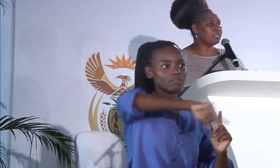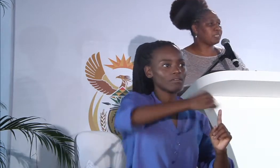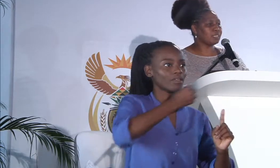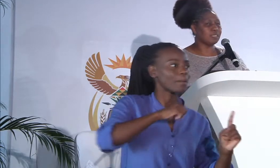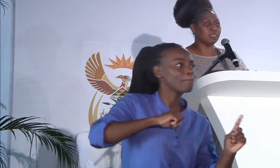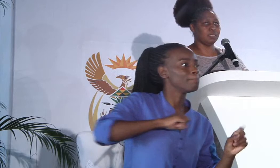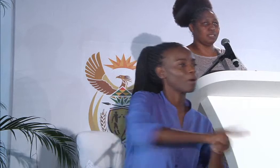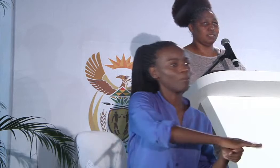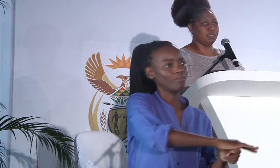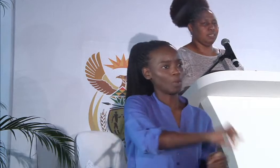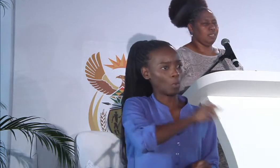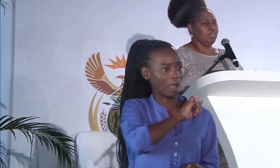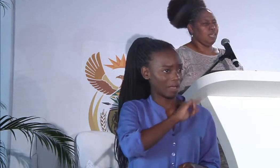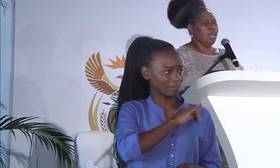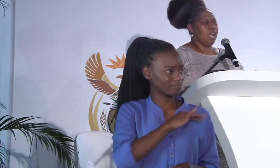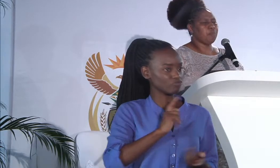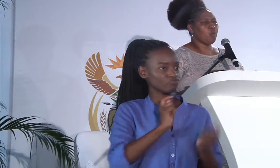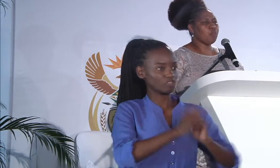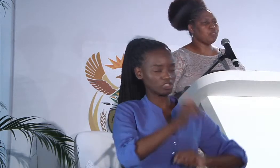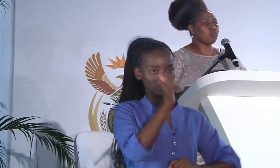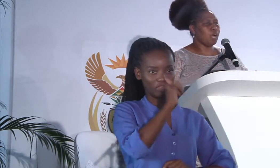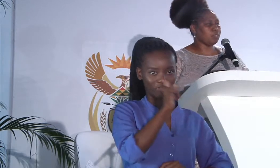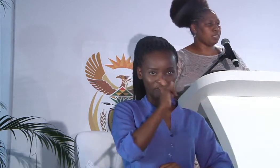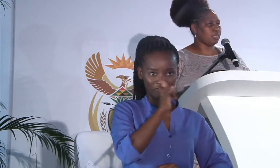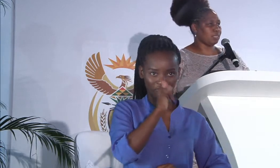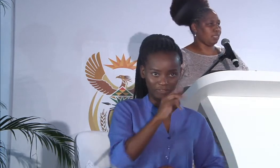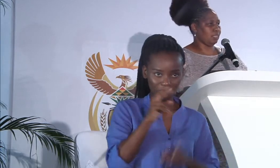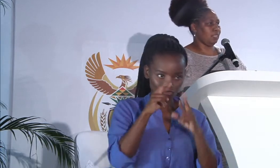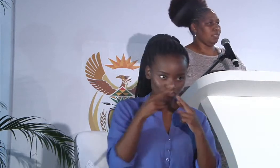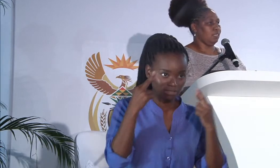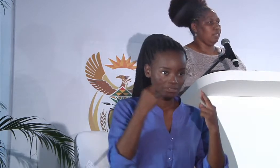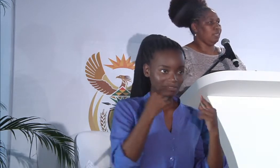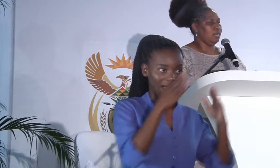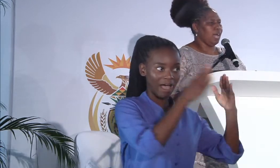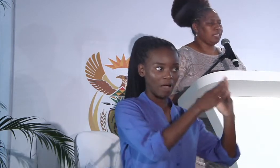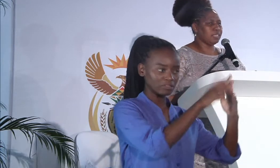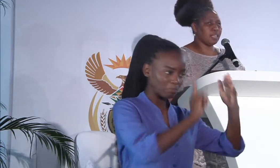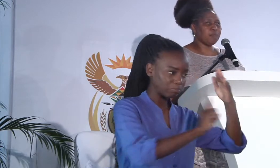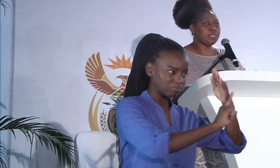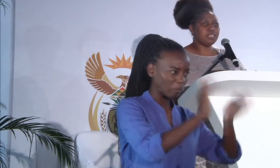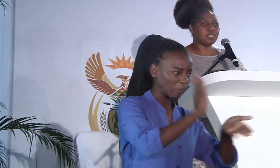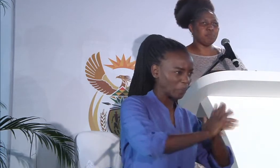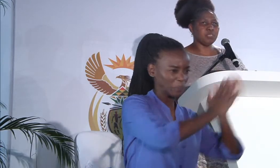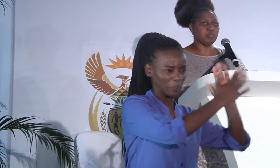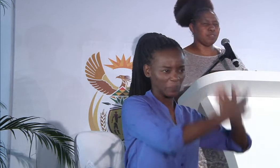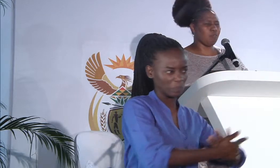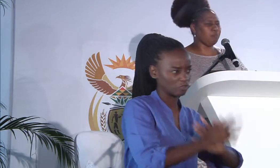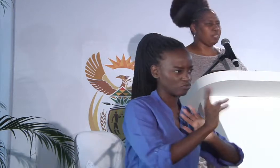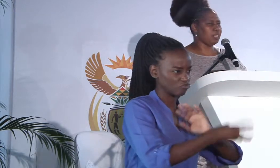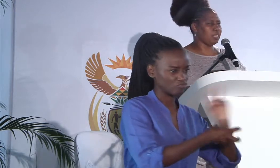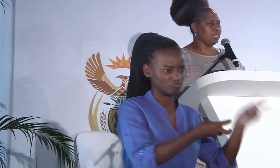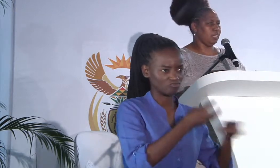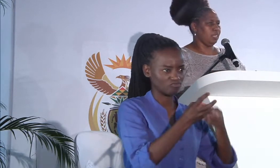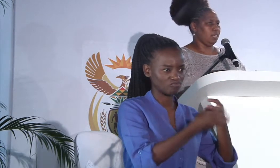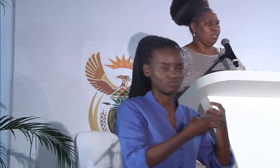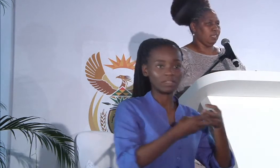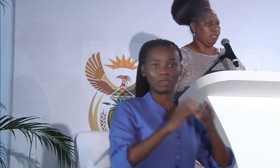raped. I broke into houses. I disrupted the peace of the